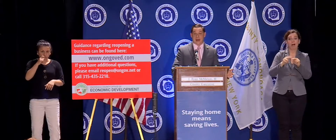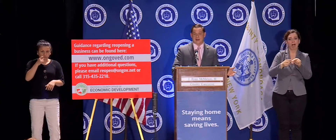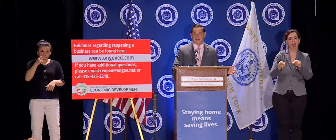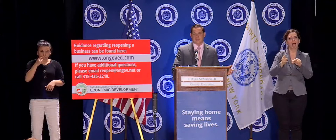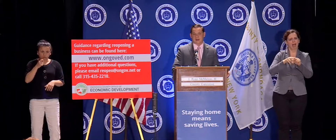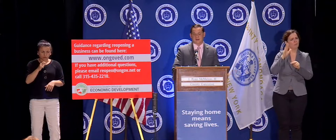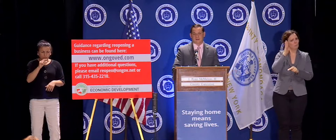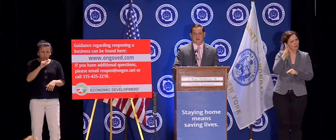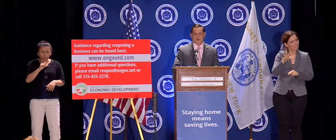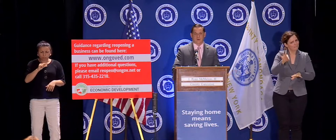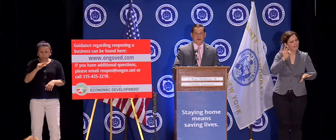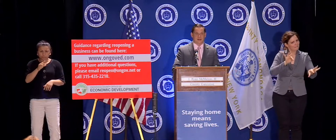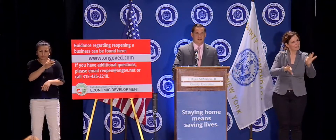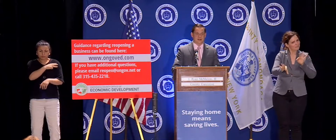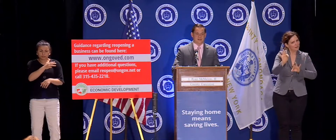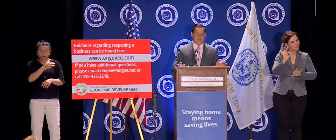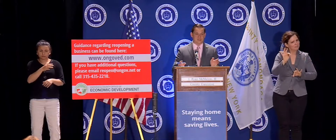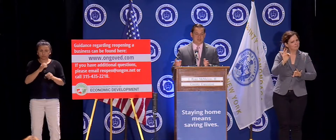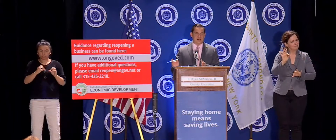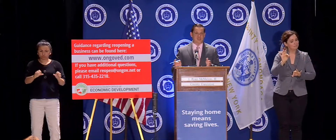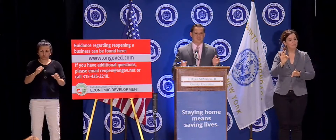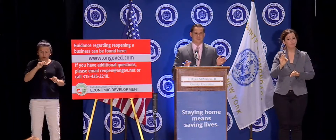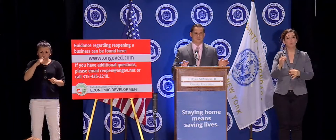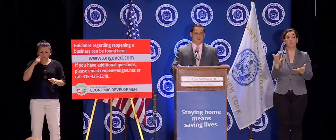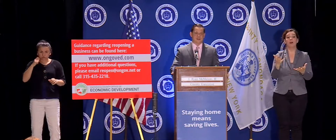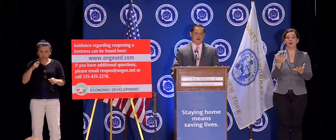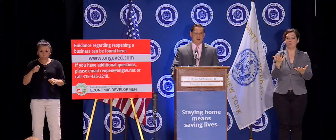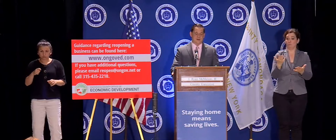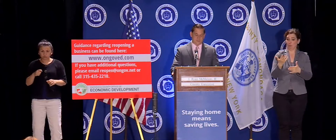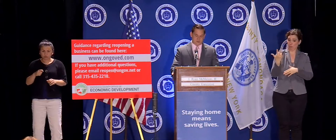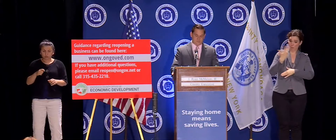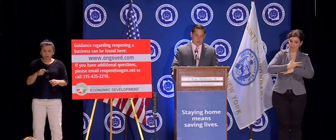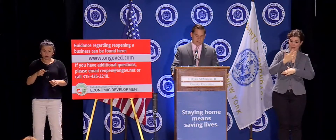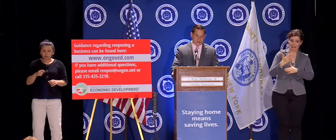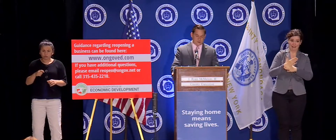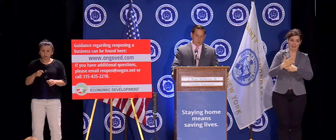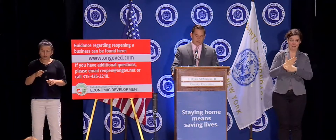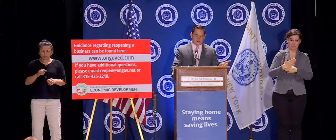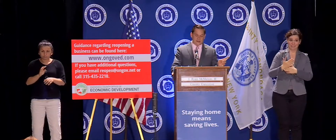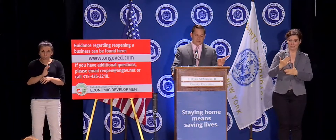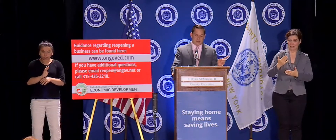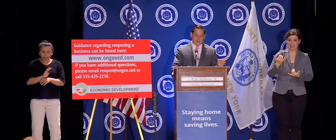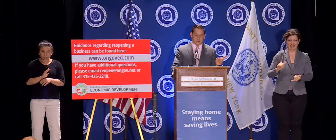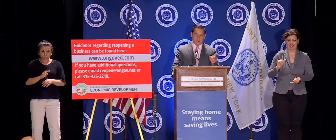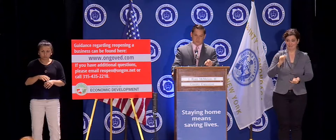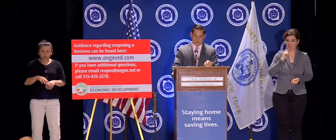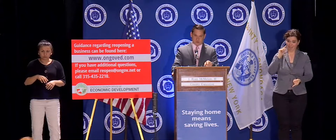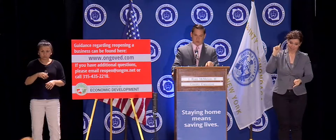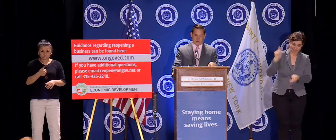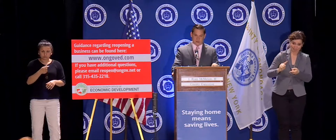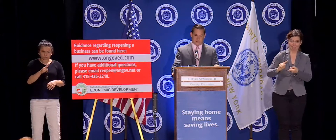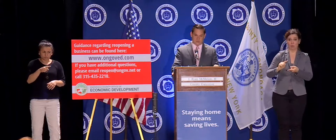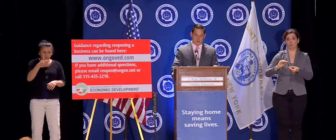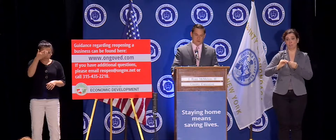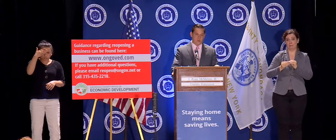we've had yet. So it changes. But the one thing that there could be a story in the numbers, and we don't